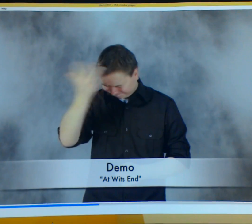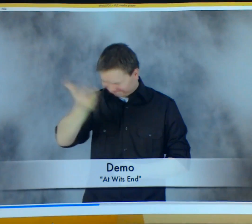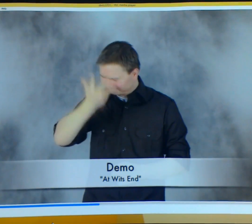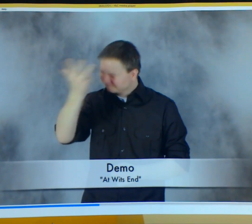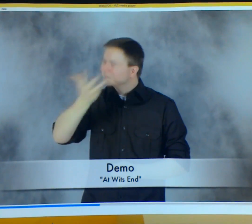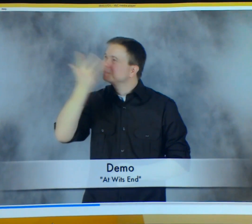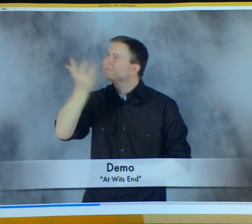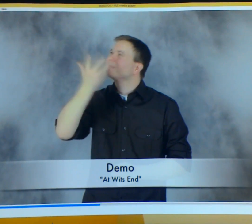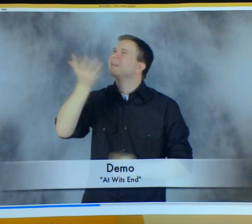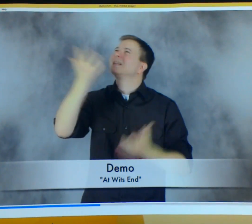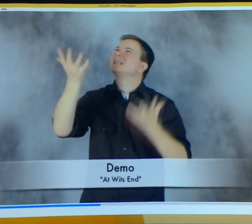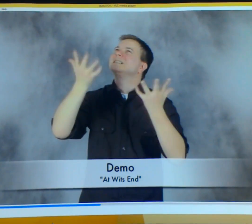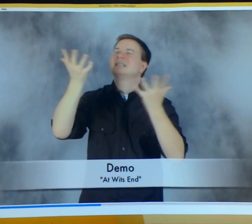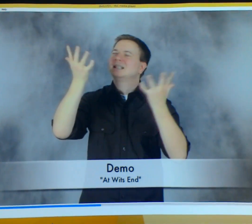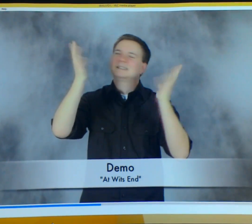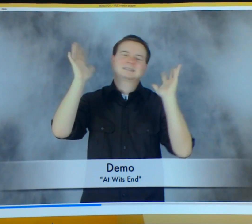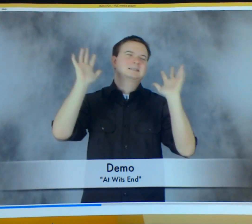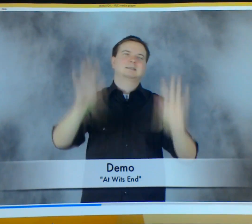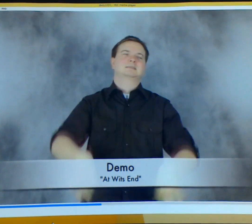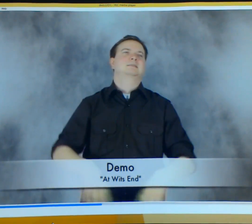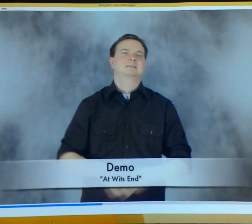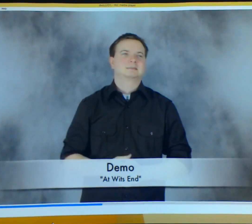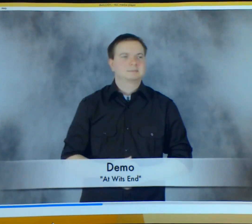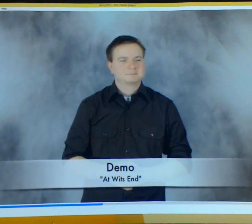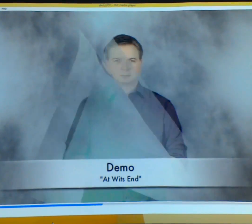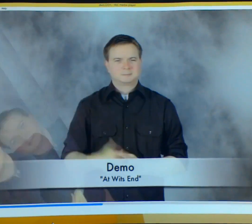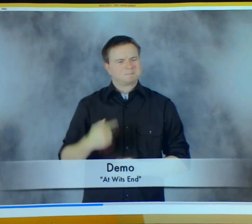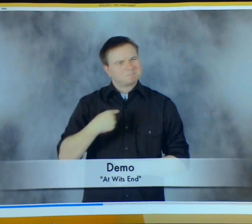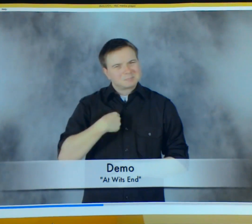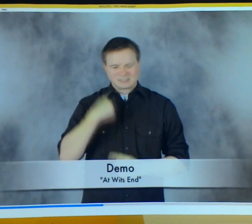I was thinking and trying to come up with some idea that would be brilliant, but it was no use.